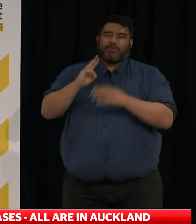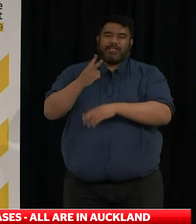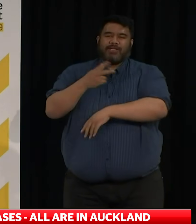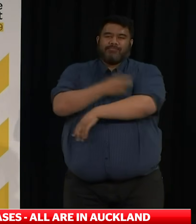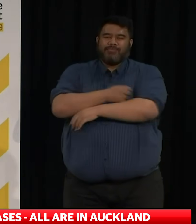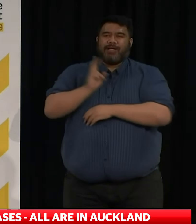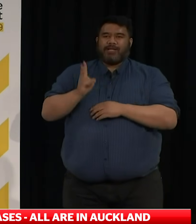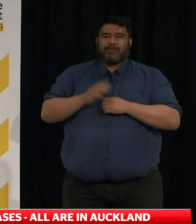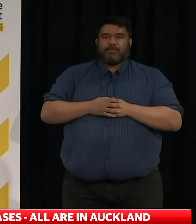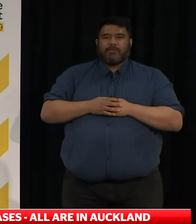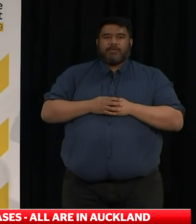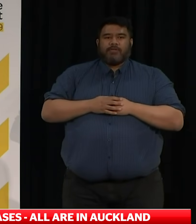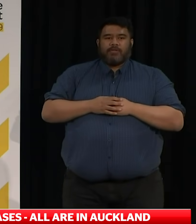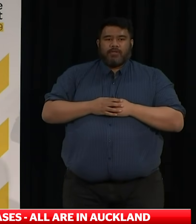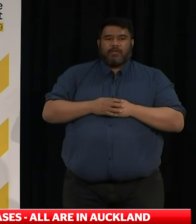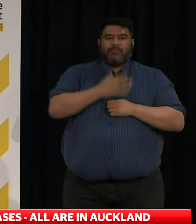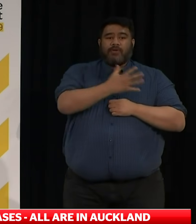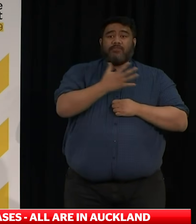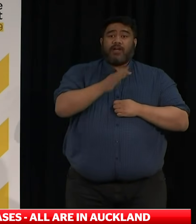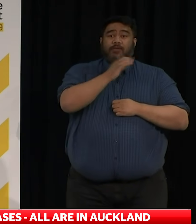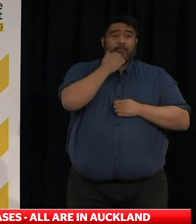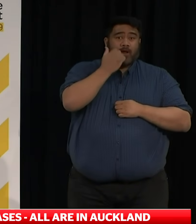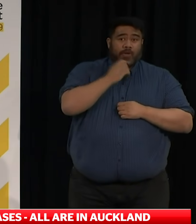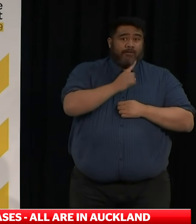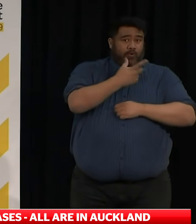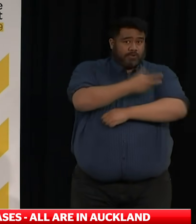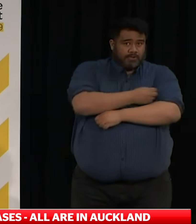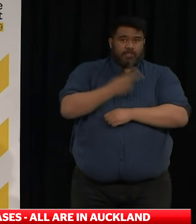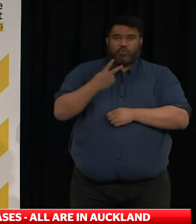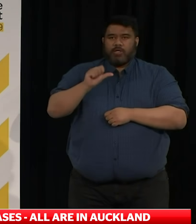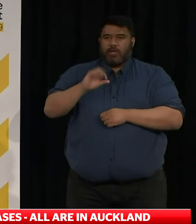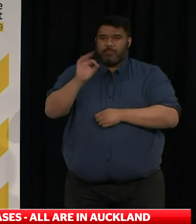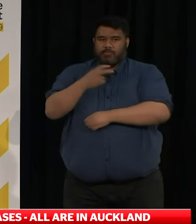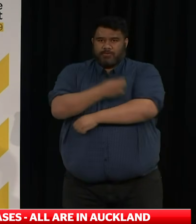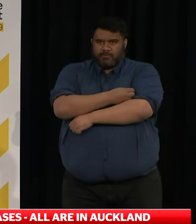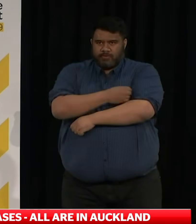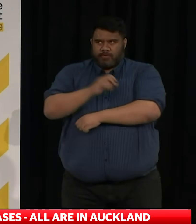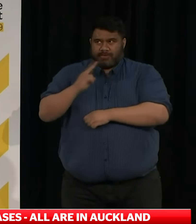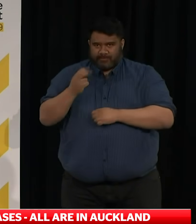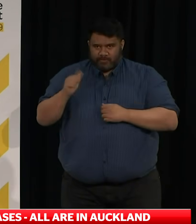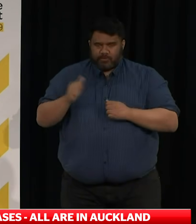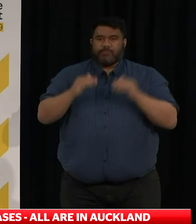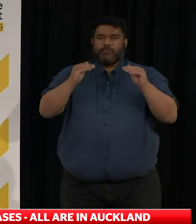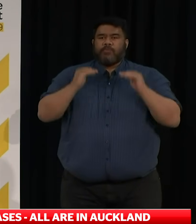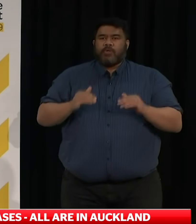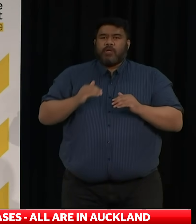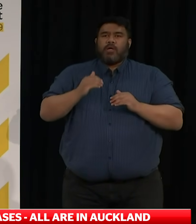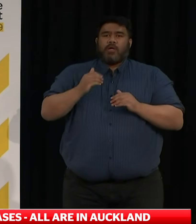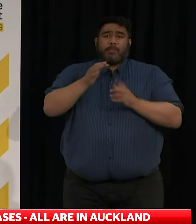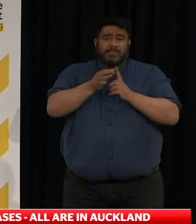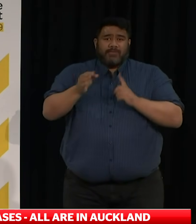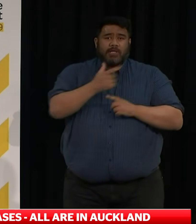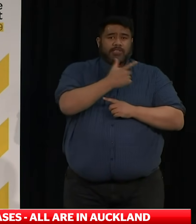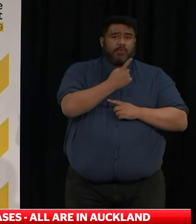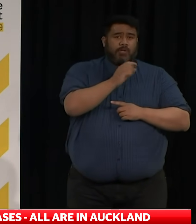first dose, 29% their second. Amongst Pacific people, 71% have had their first dose and 40% their second.